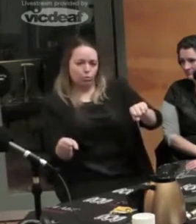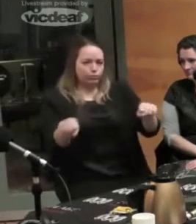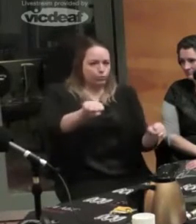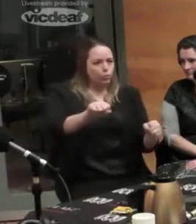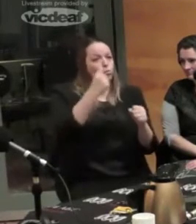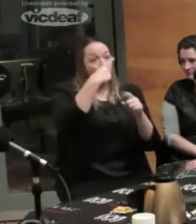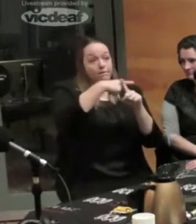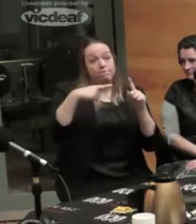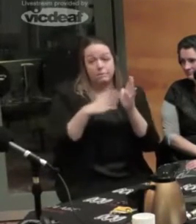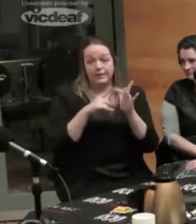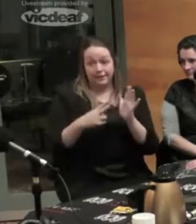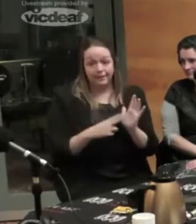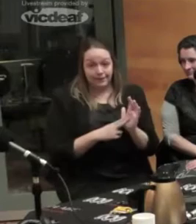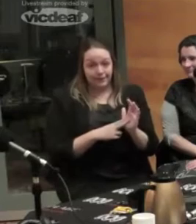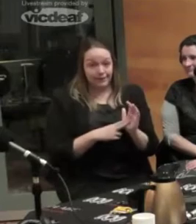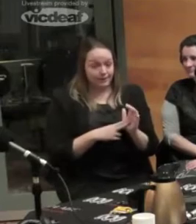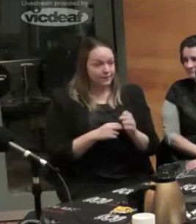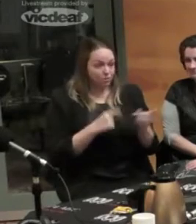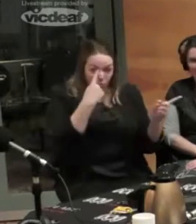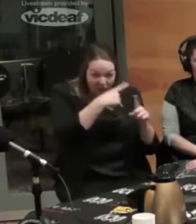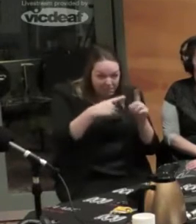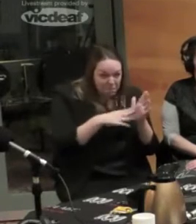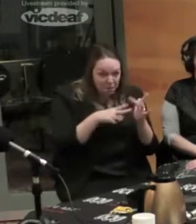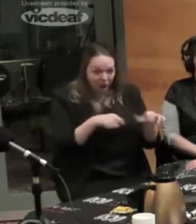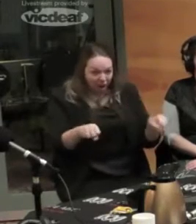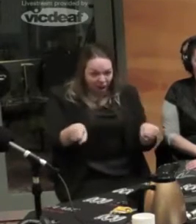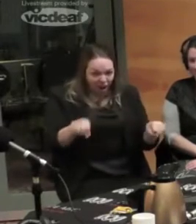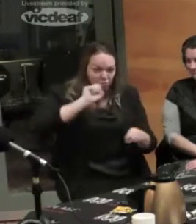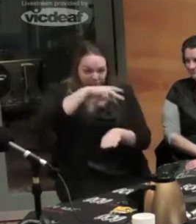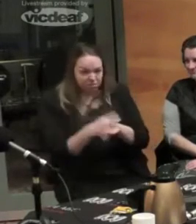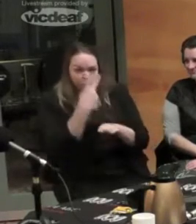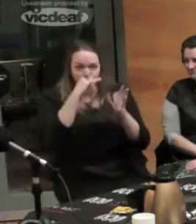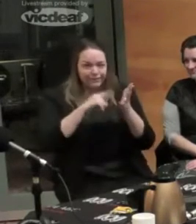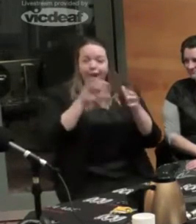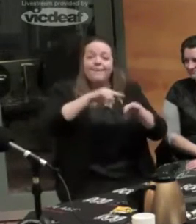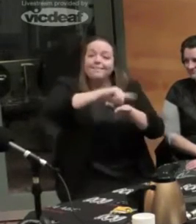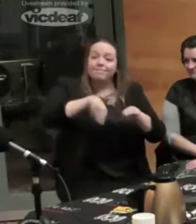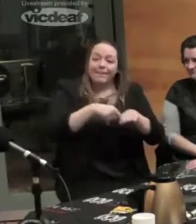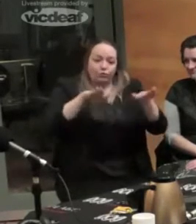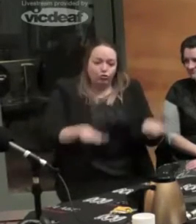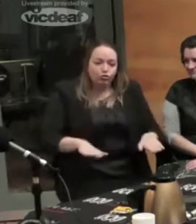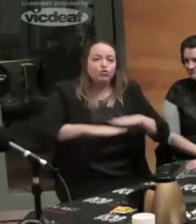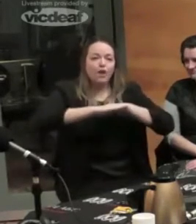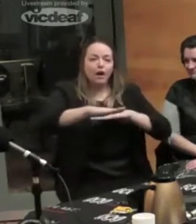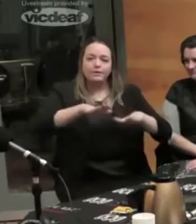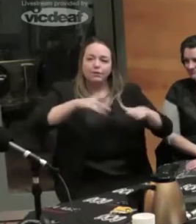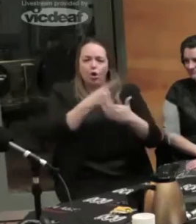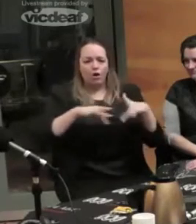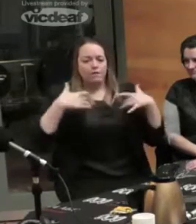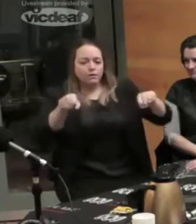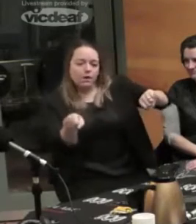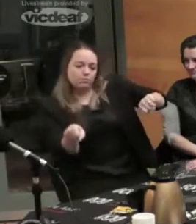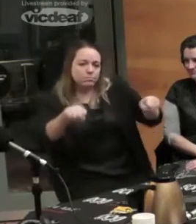for 1.5 minutes, okay? For 1.5 minutes, you'd be on the ground in 2 seconds. Their feet are still on the ground. Oh, so they're just vibing on it. They're